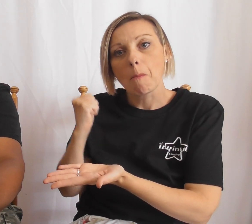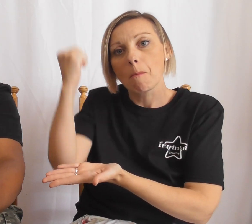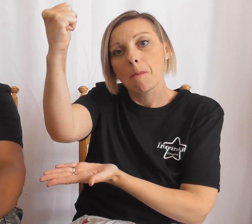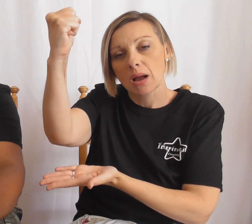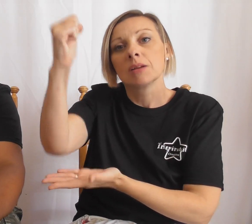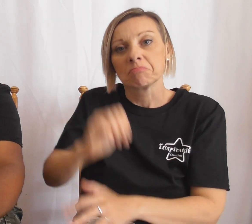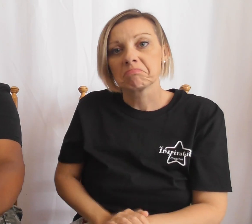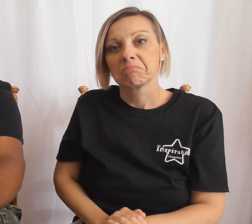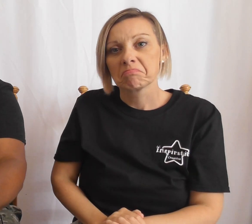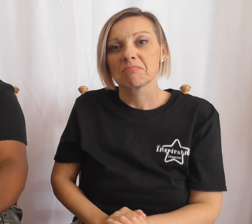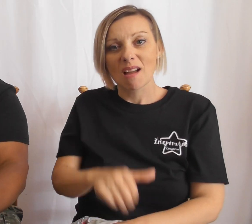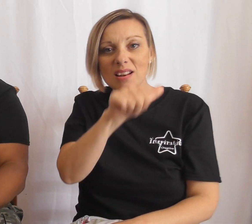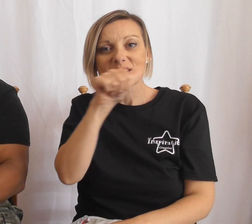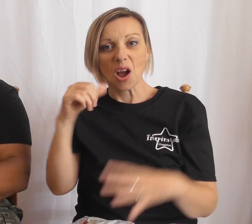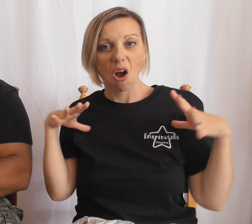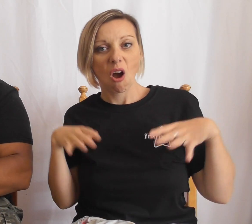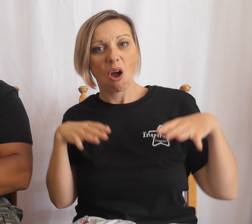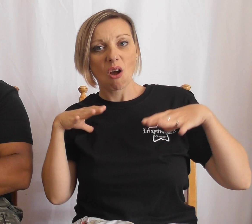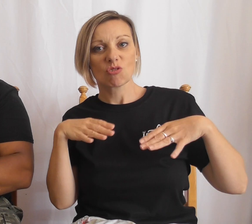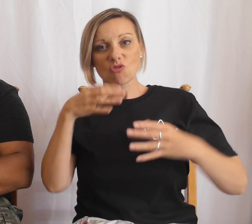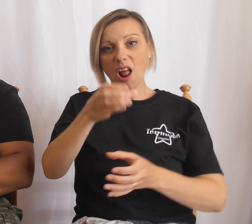You think, he's going to have a nice relaxing pint.